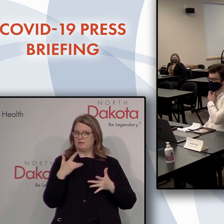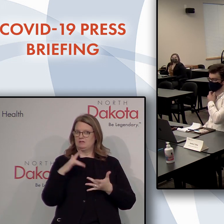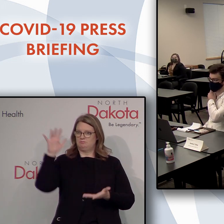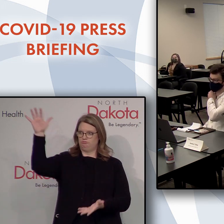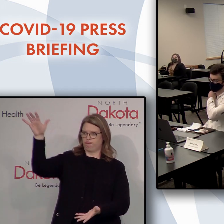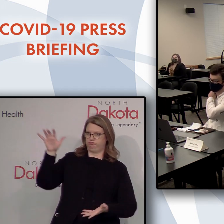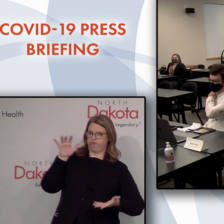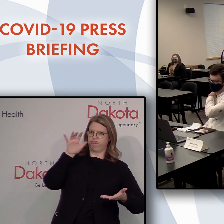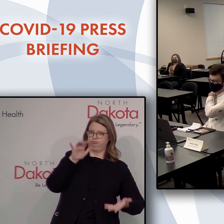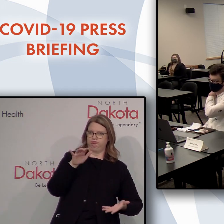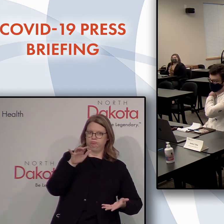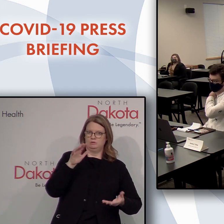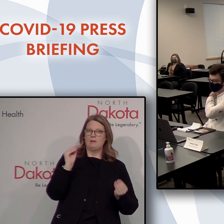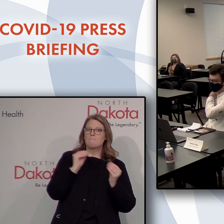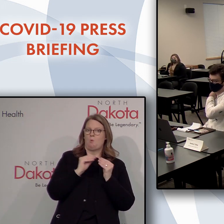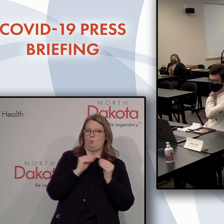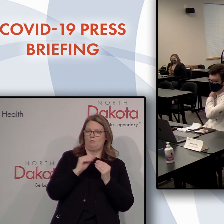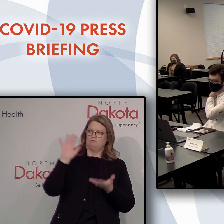get larger dose